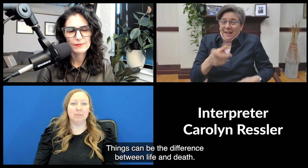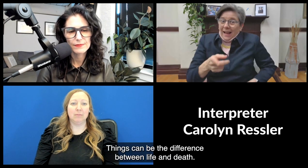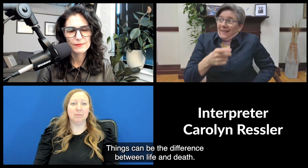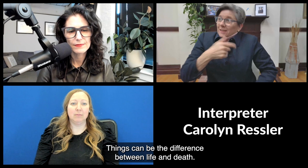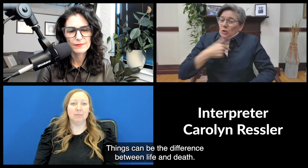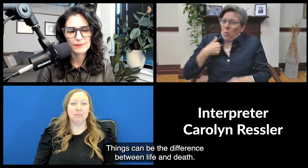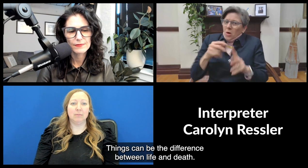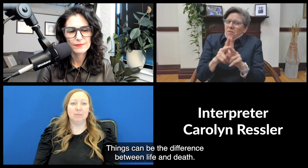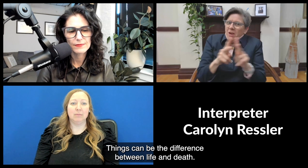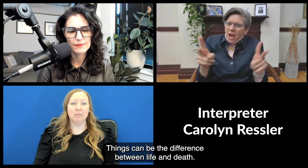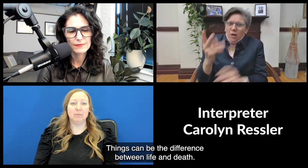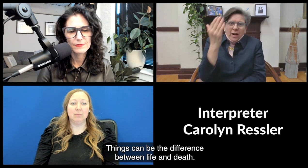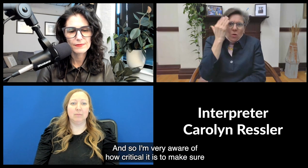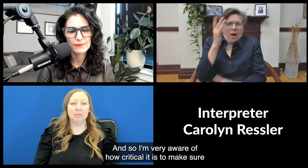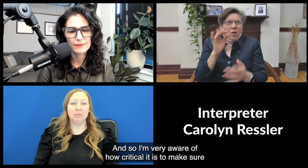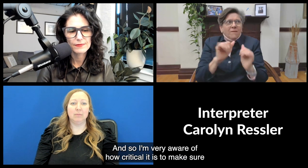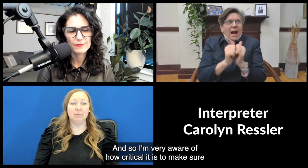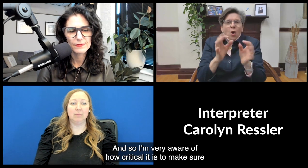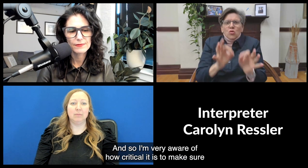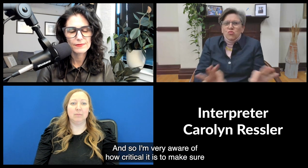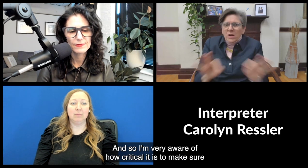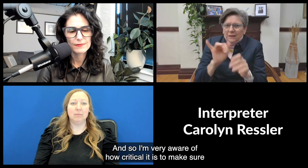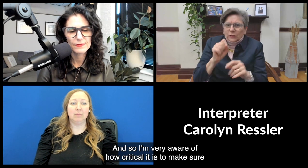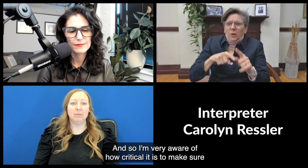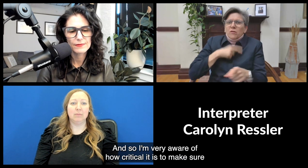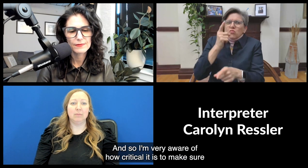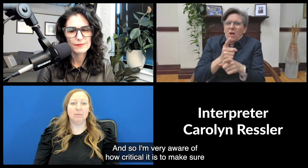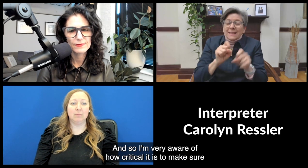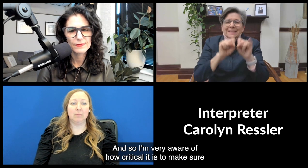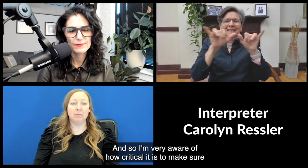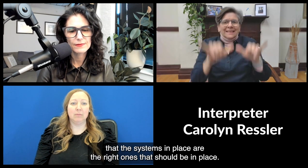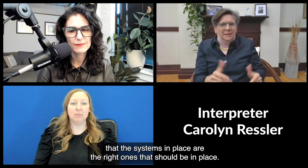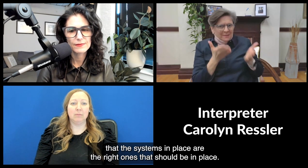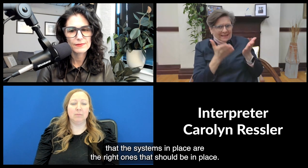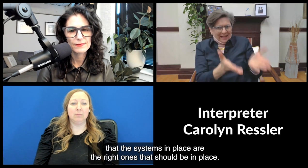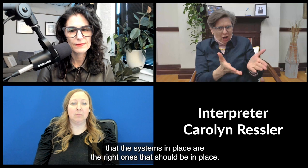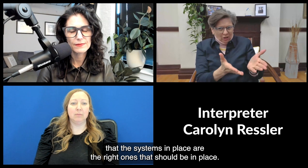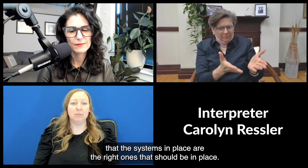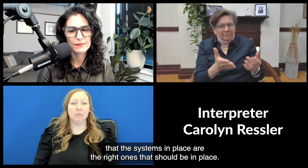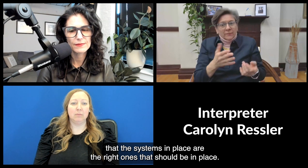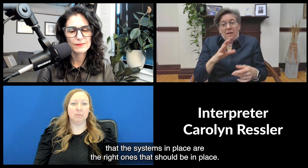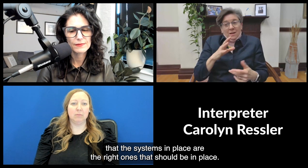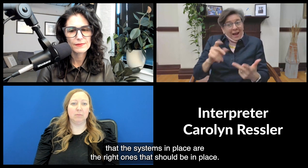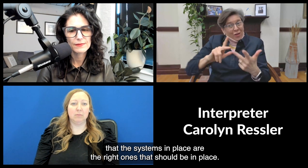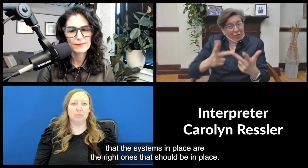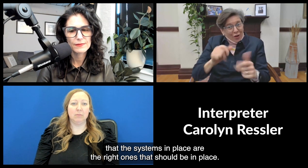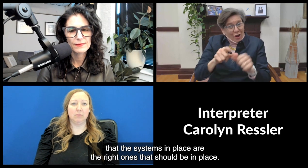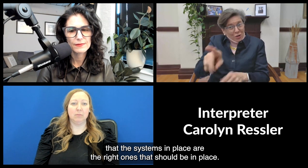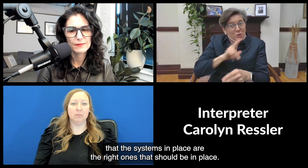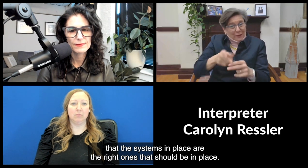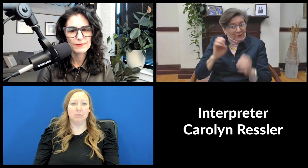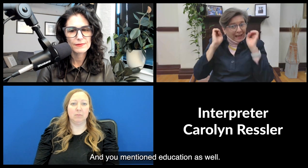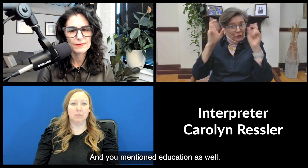right? Things can be the difference between life and death. And so I'm very aware of how critical it is to make sure that the systems in place